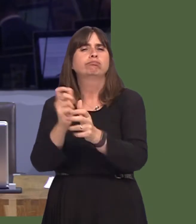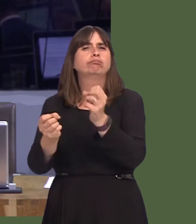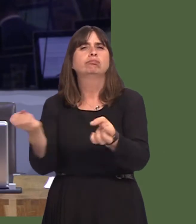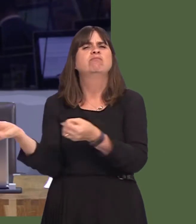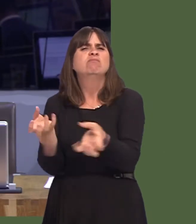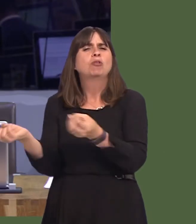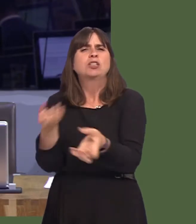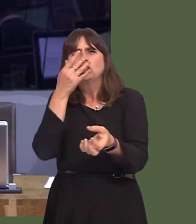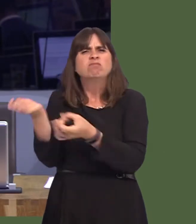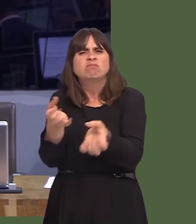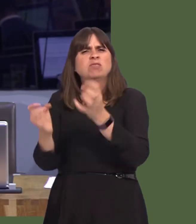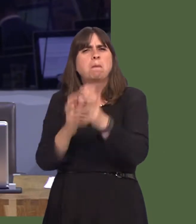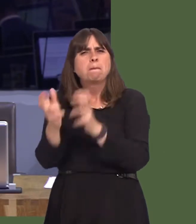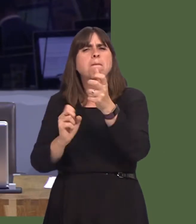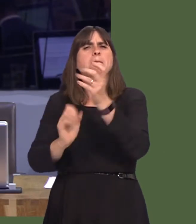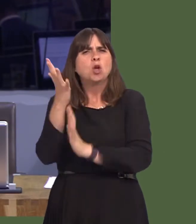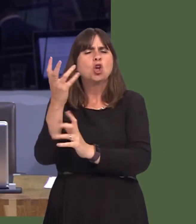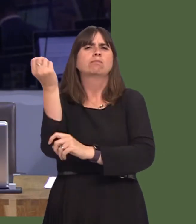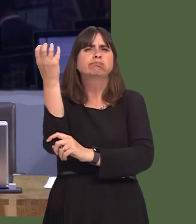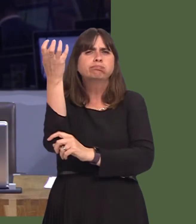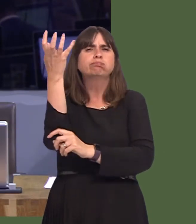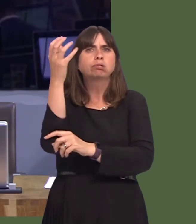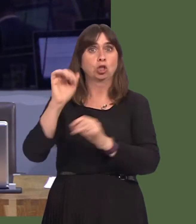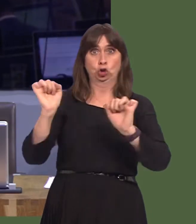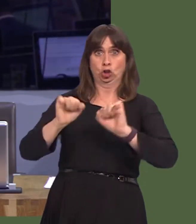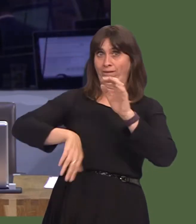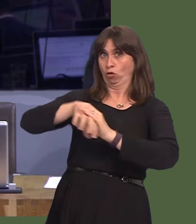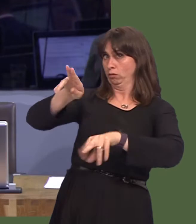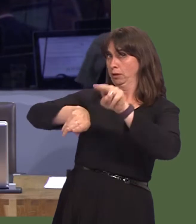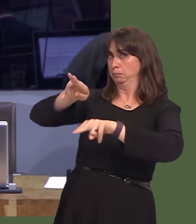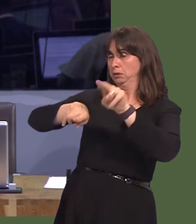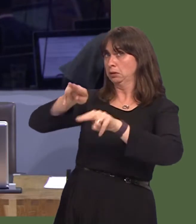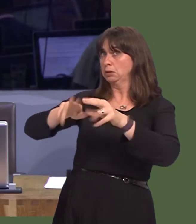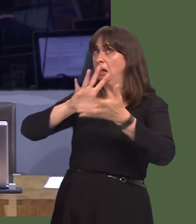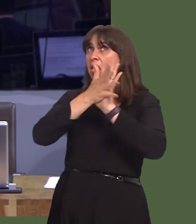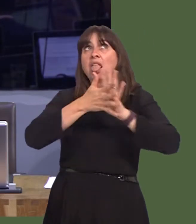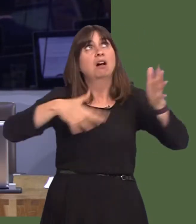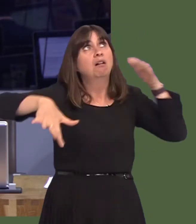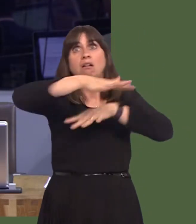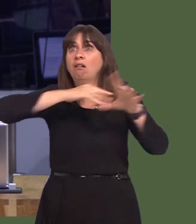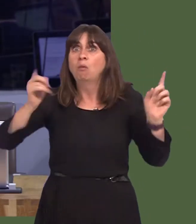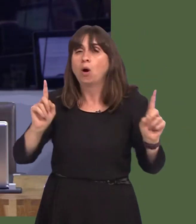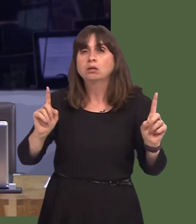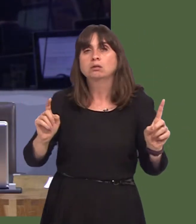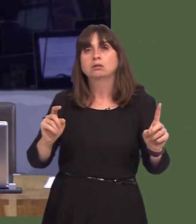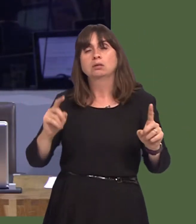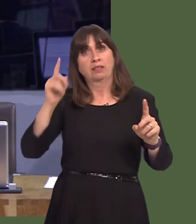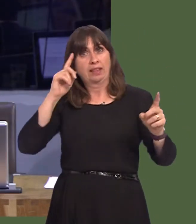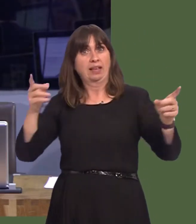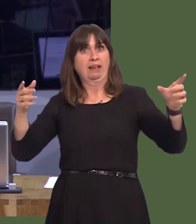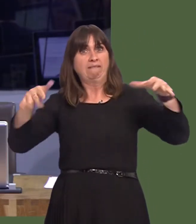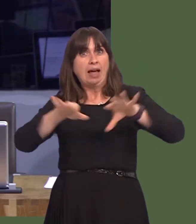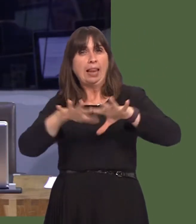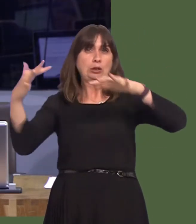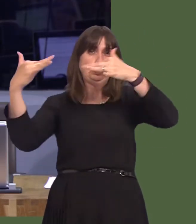going ahead at the current time has not had a full environmental impact done on it. It's very difficult to judge the quality of air that will affect people in Barry and Cardiff if